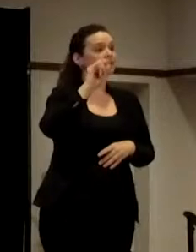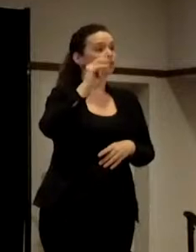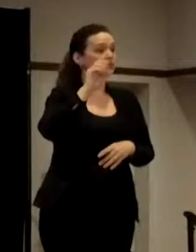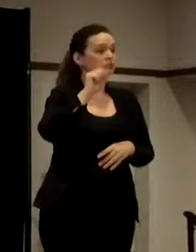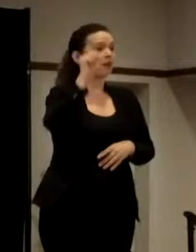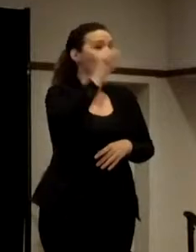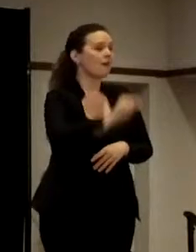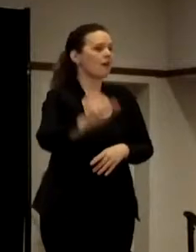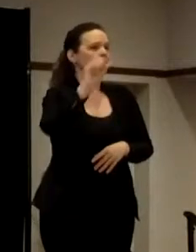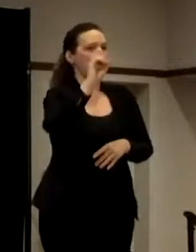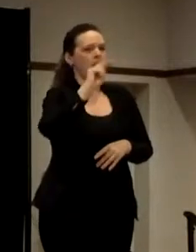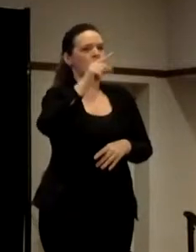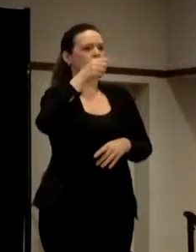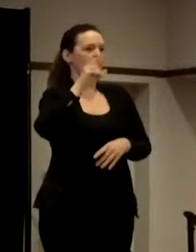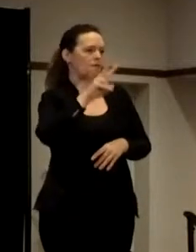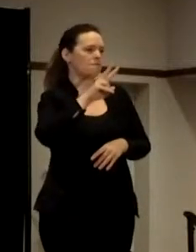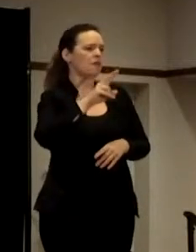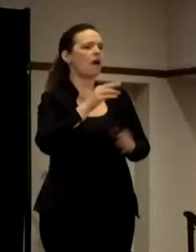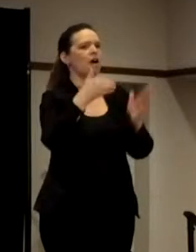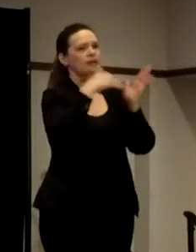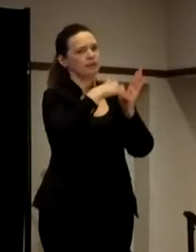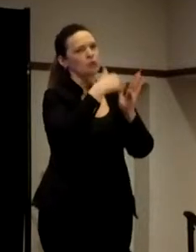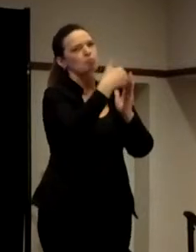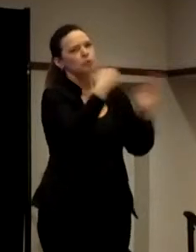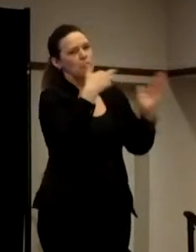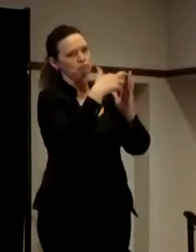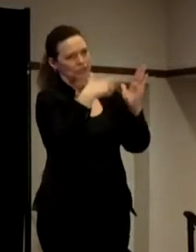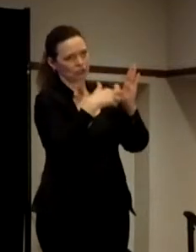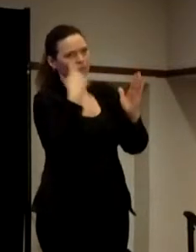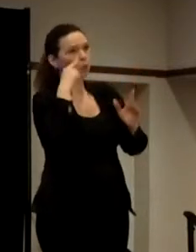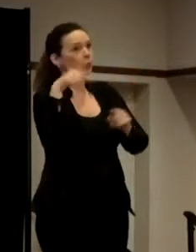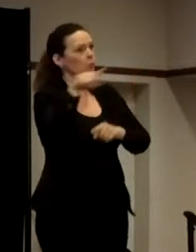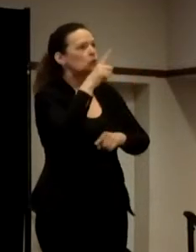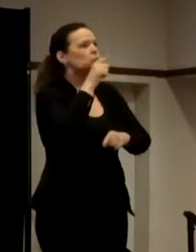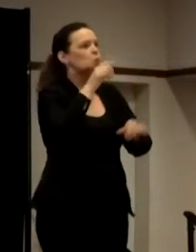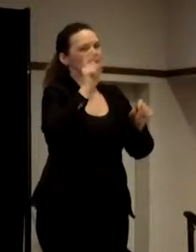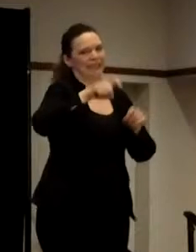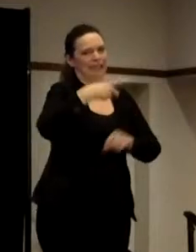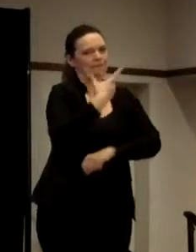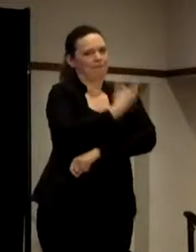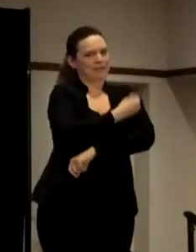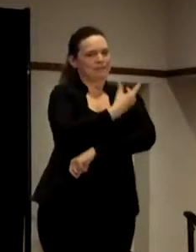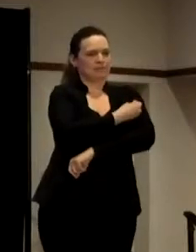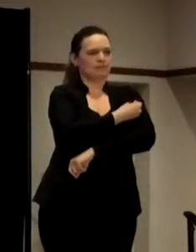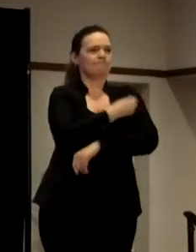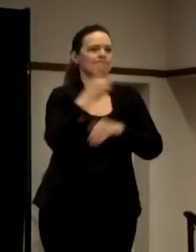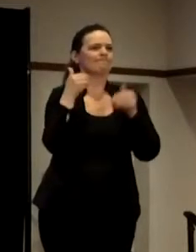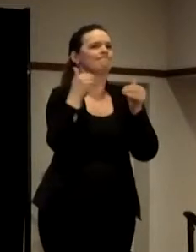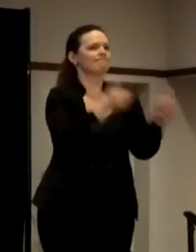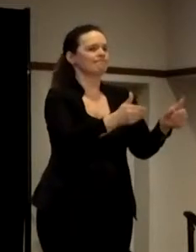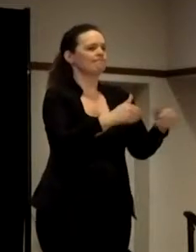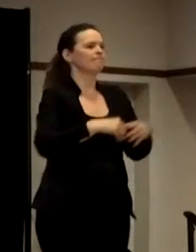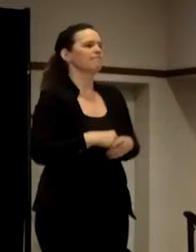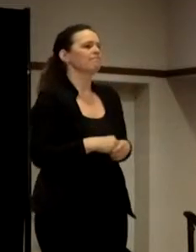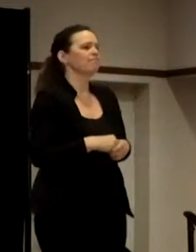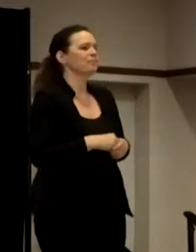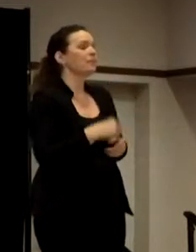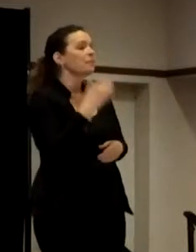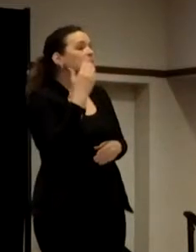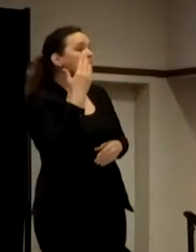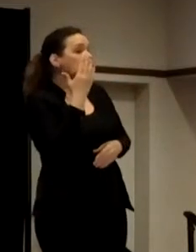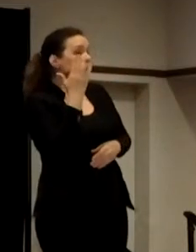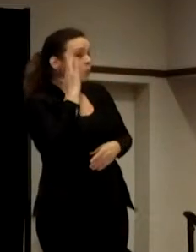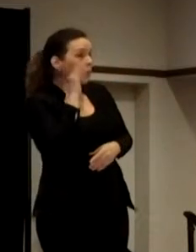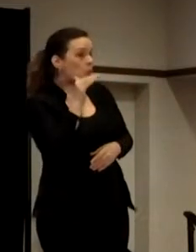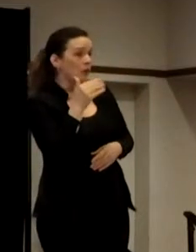would be the easiest vaccine to use here. I think we only received a couple hundred doses for our next week, being Wednesday